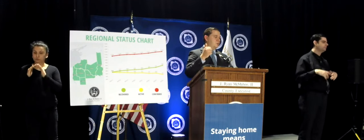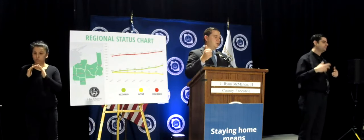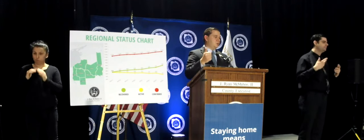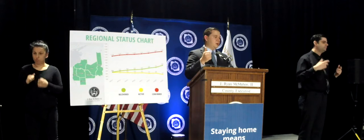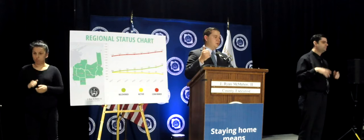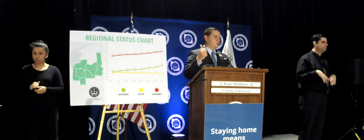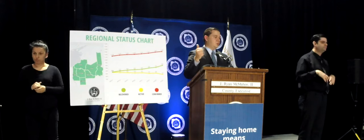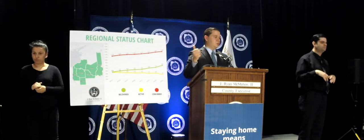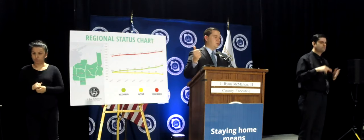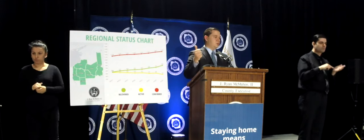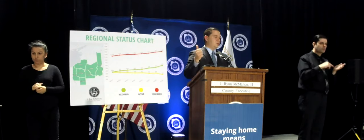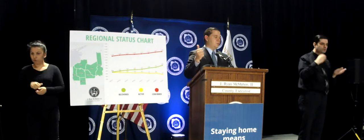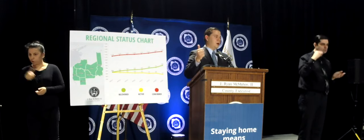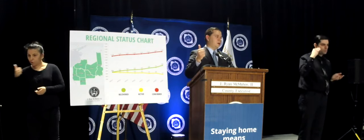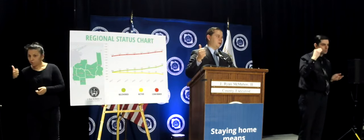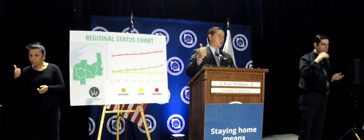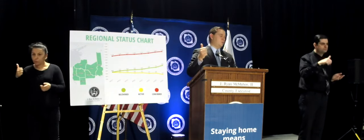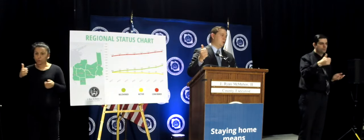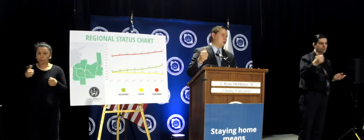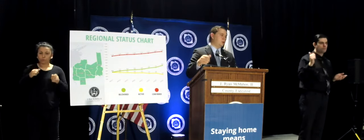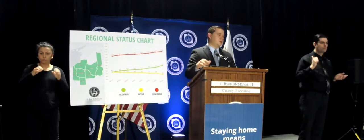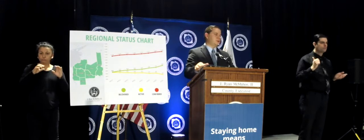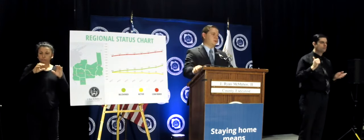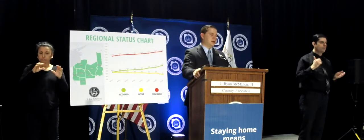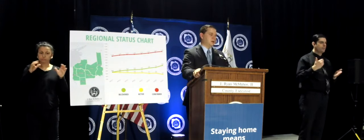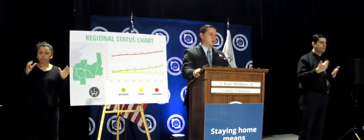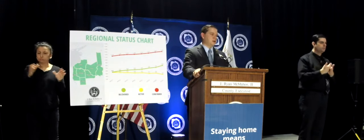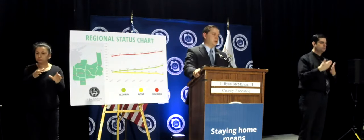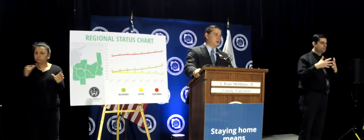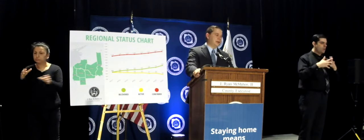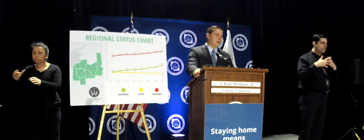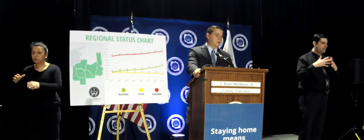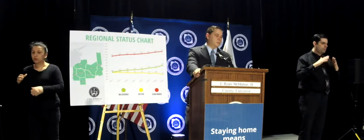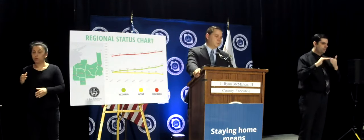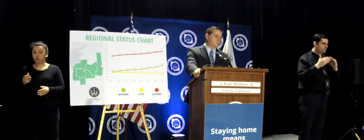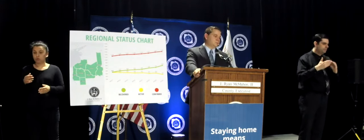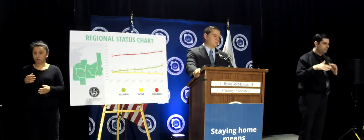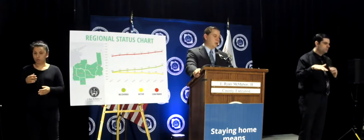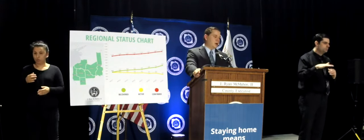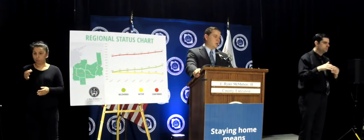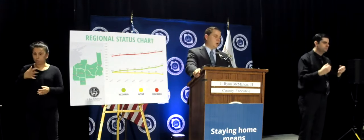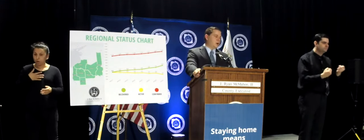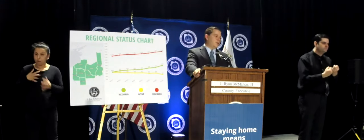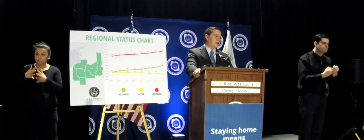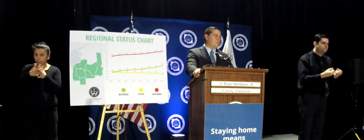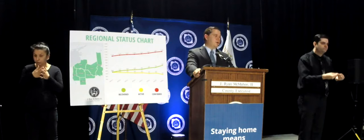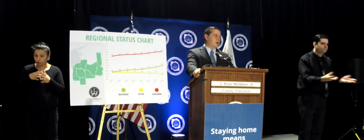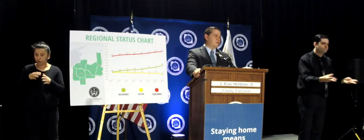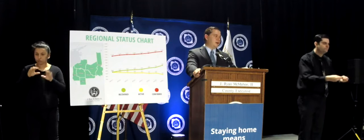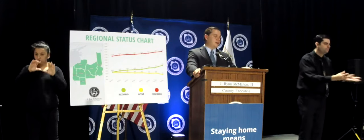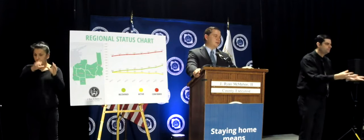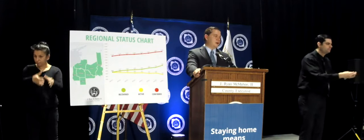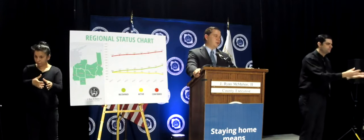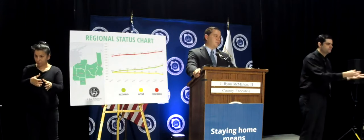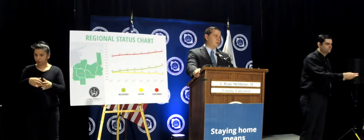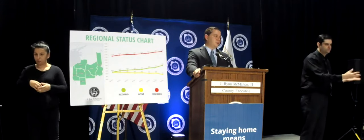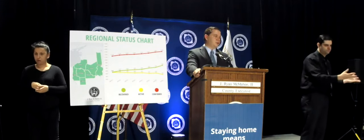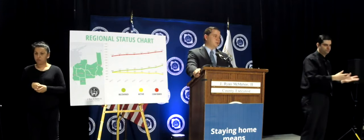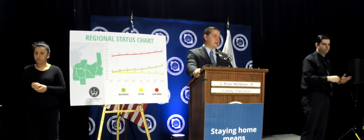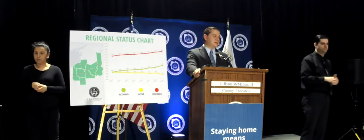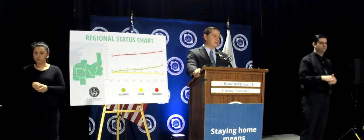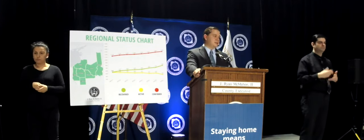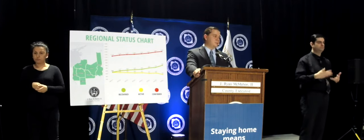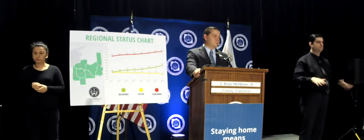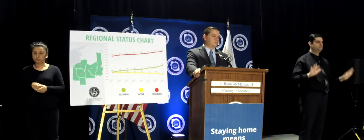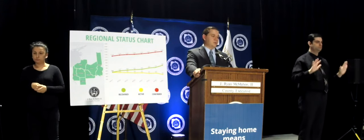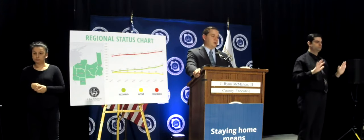other community-based groups in the New American community to make sure that they're getting them. We're going to then build off that to other buildings